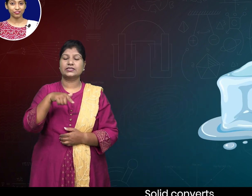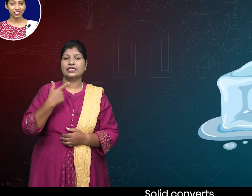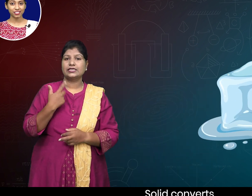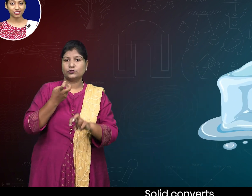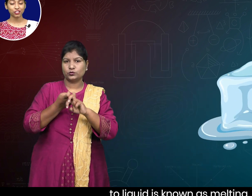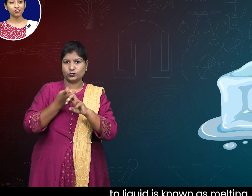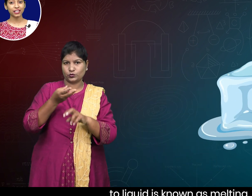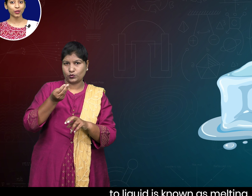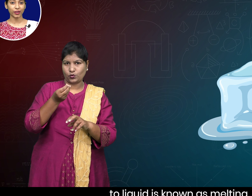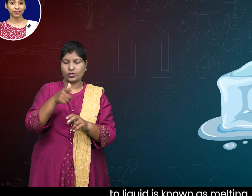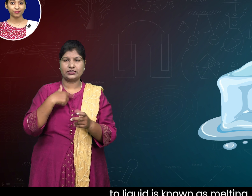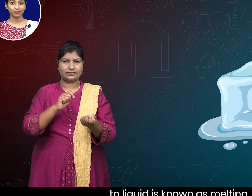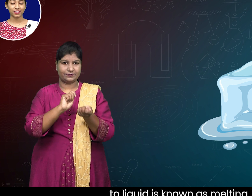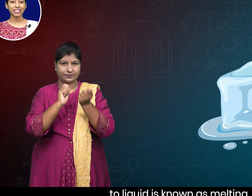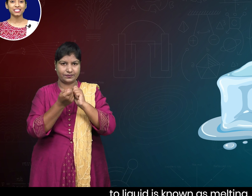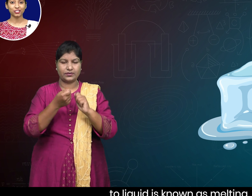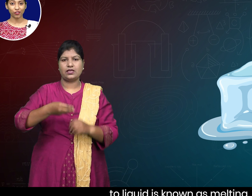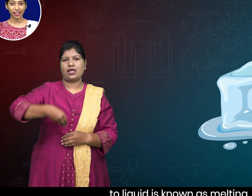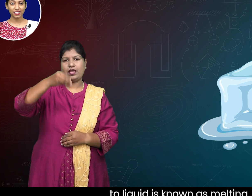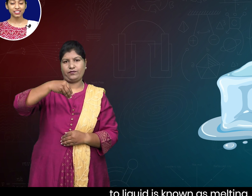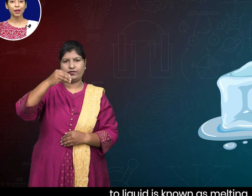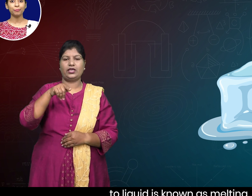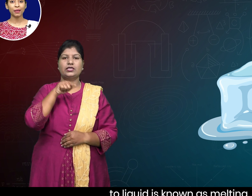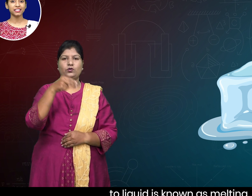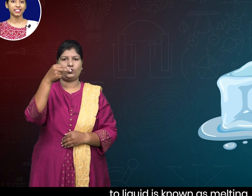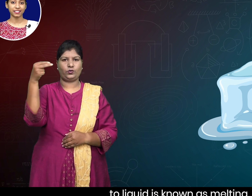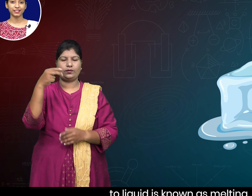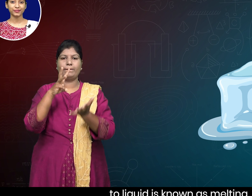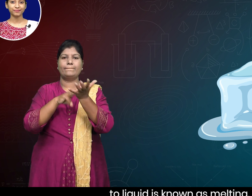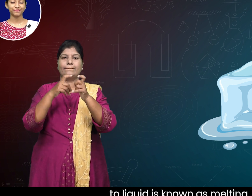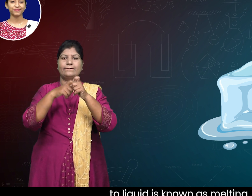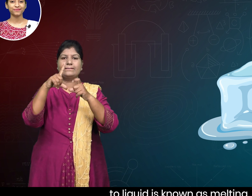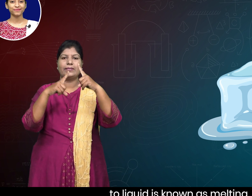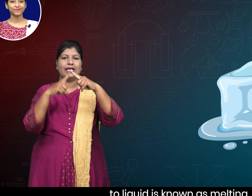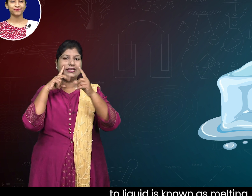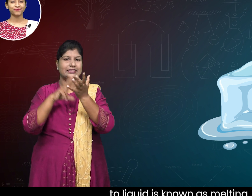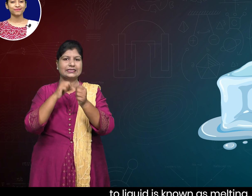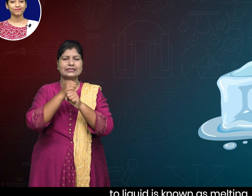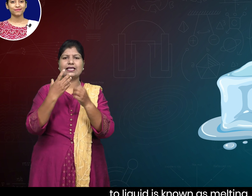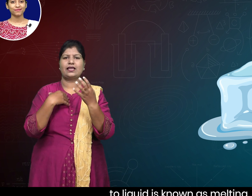Solid converts to liquid is known as melting.